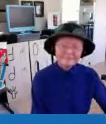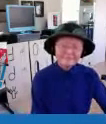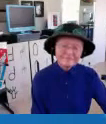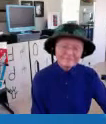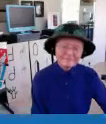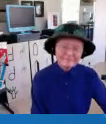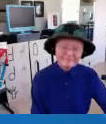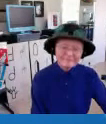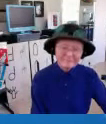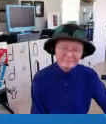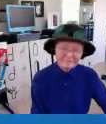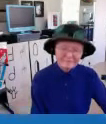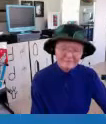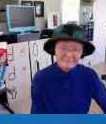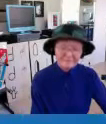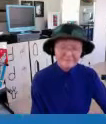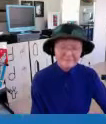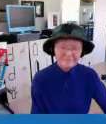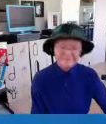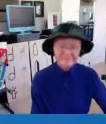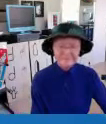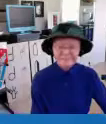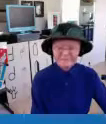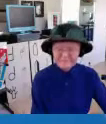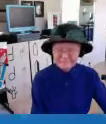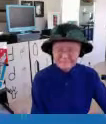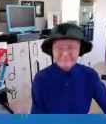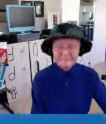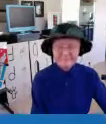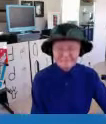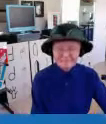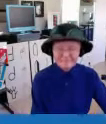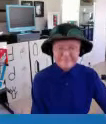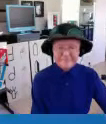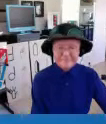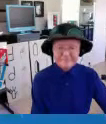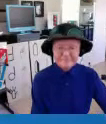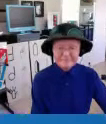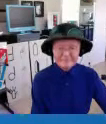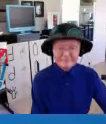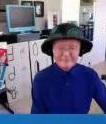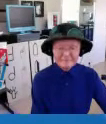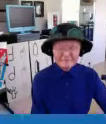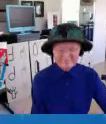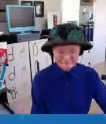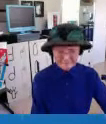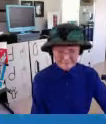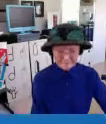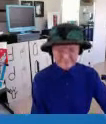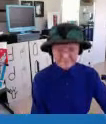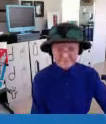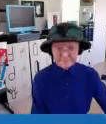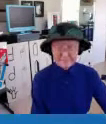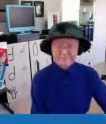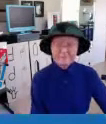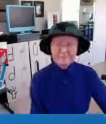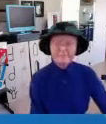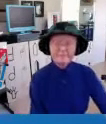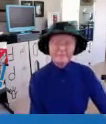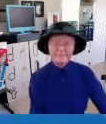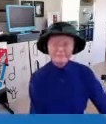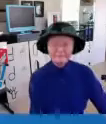the palm facing is, and the arm orientation. Now, one of the things that's different in SignTyp is